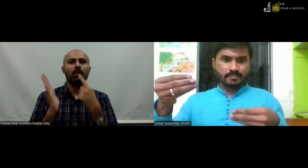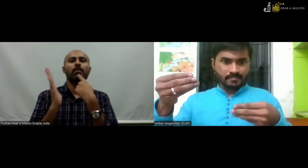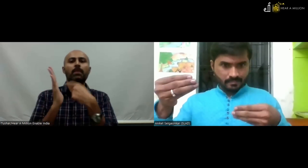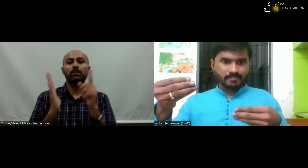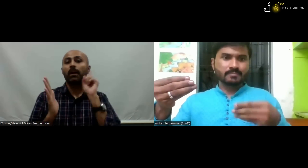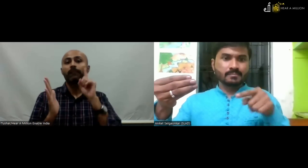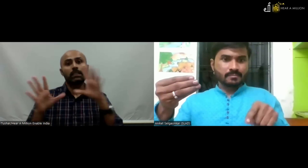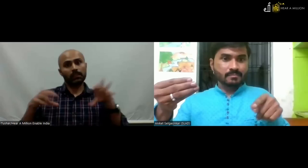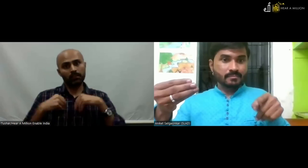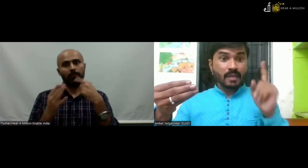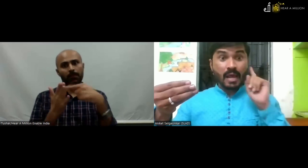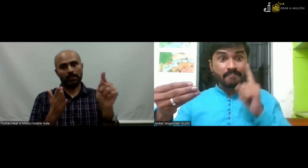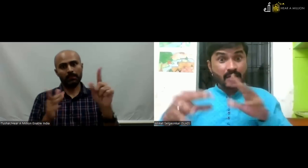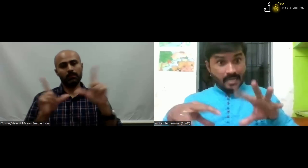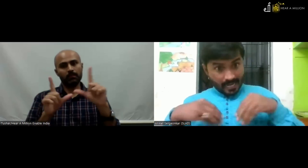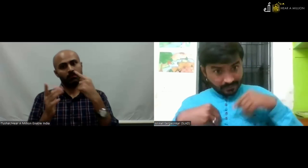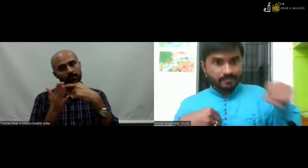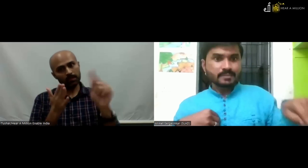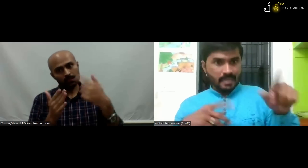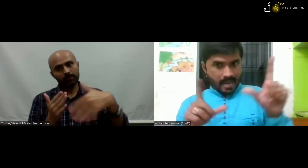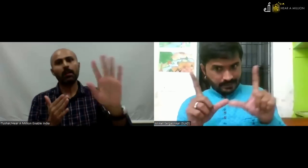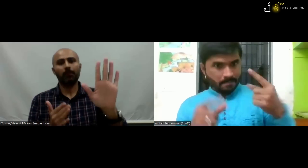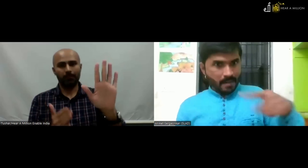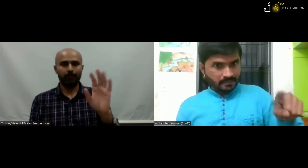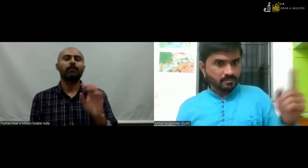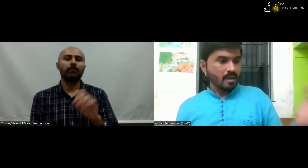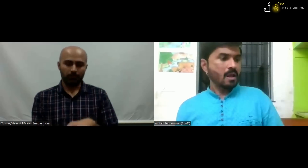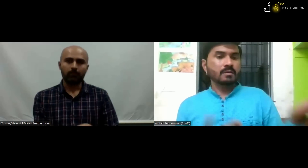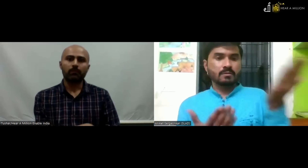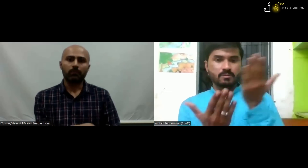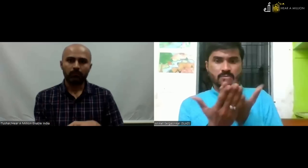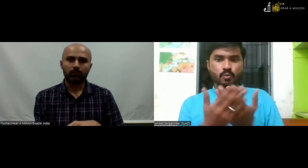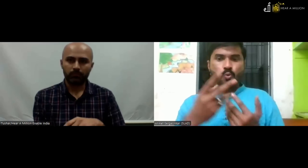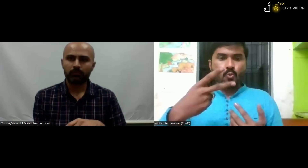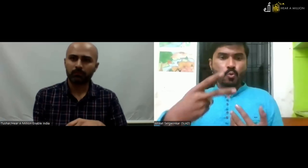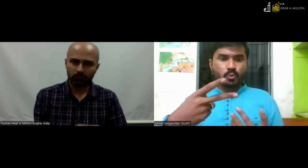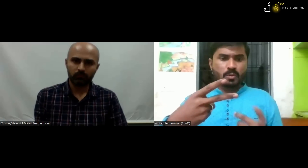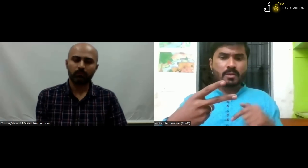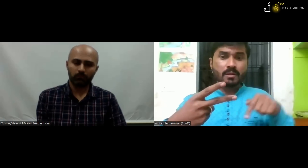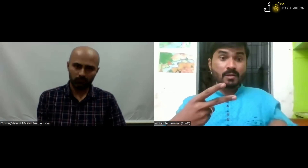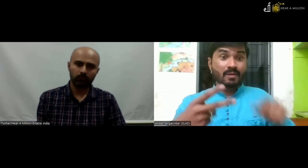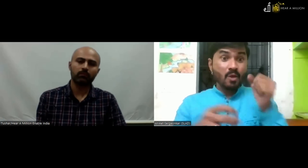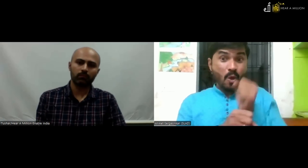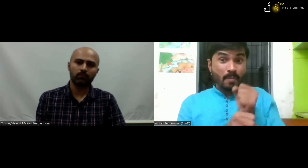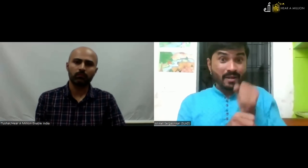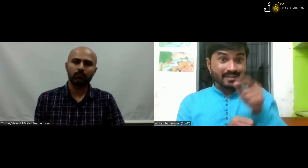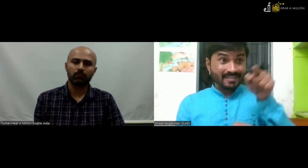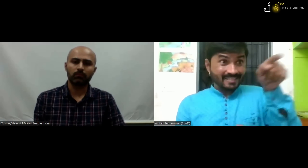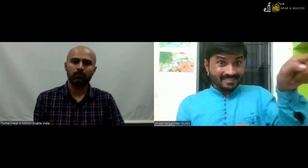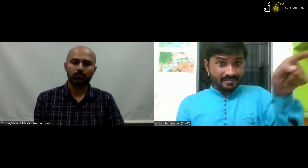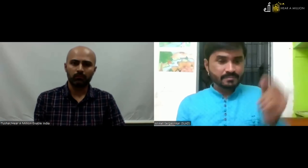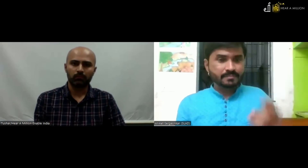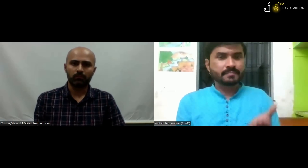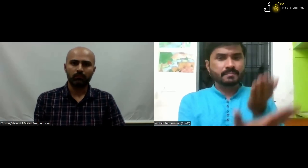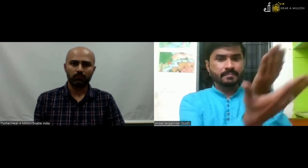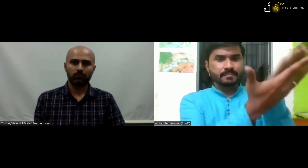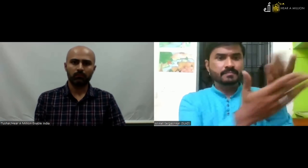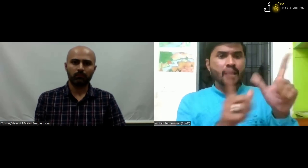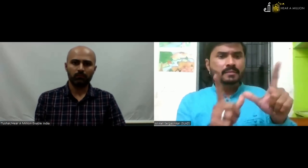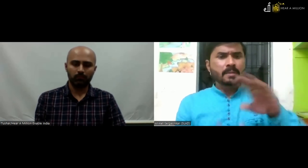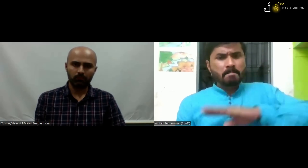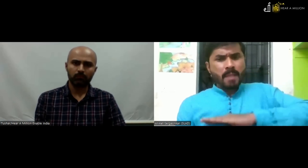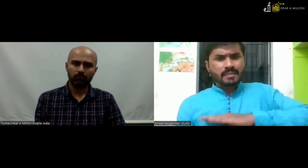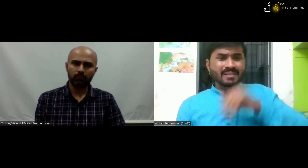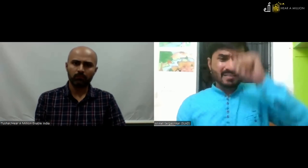who filed the case in the court, and then the court ordered that the deaf person can get the license. So the